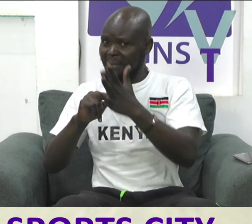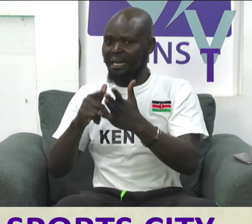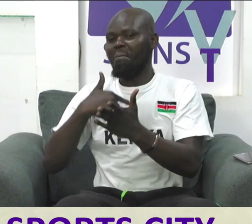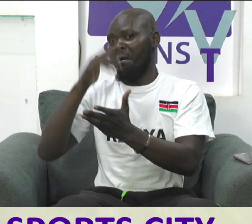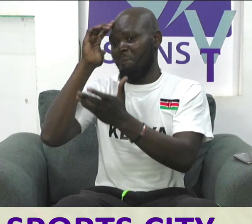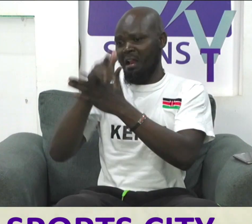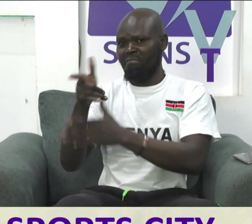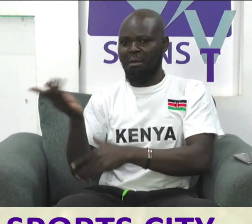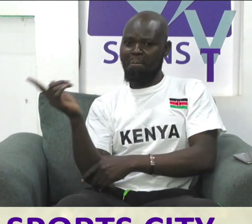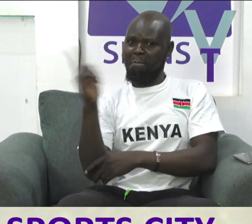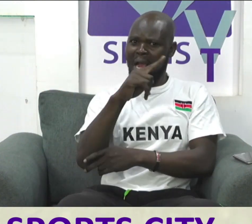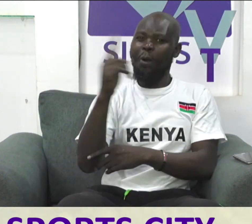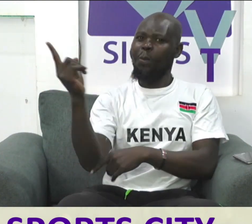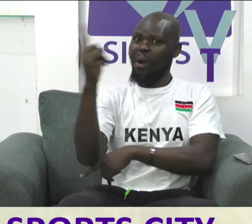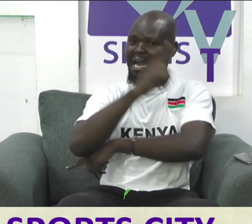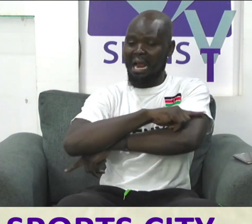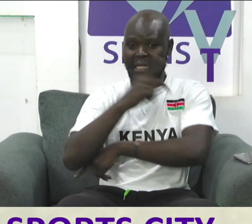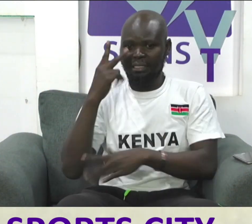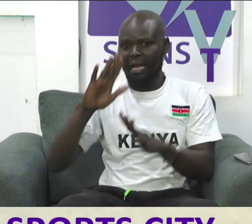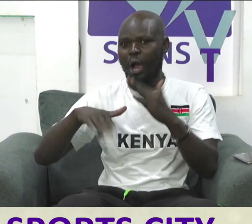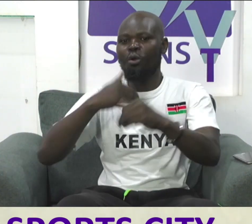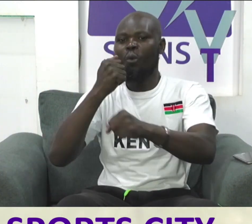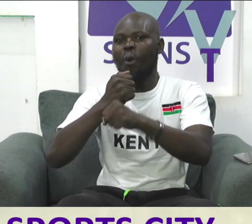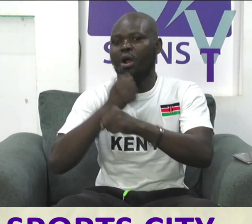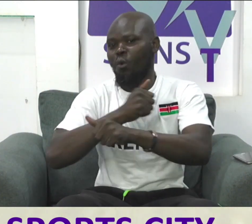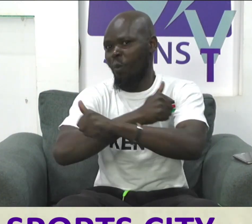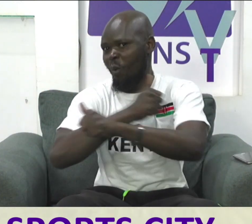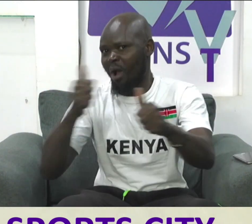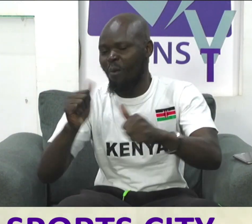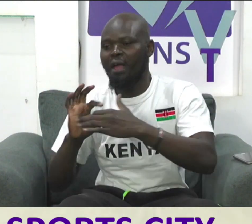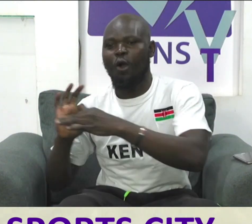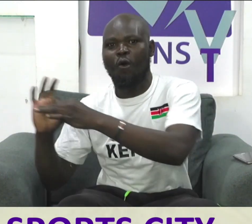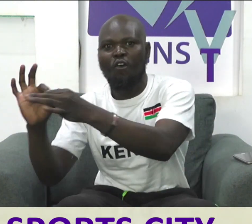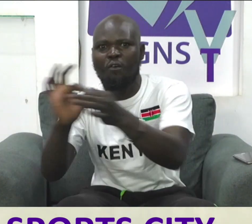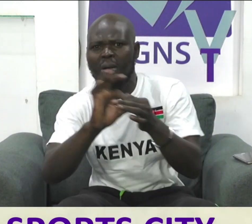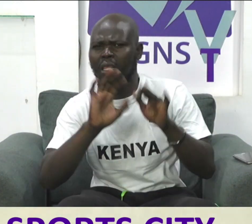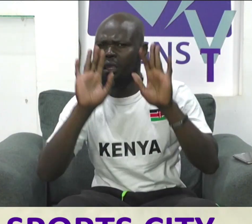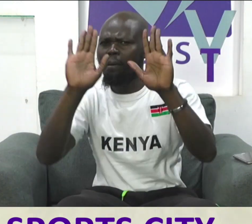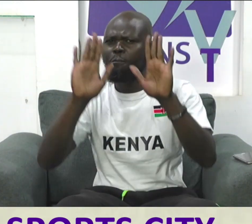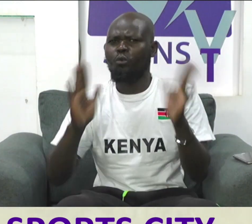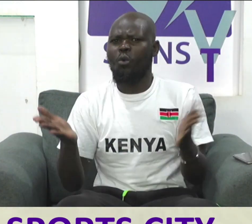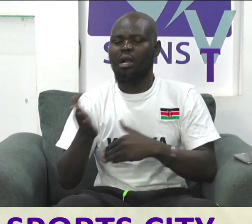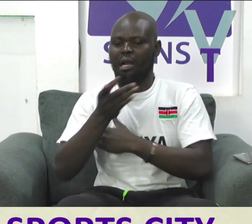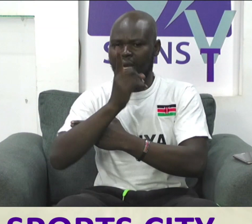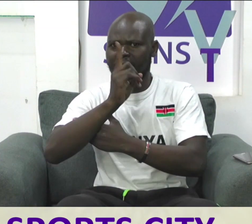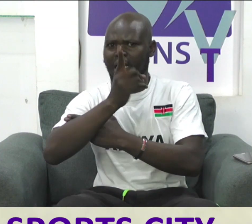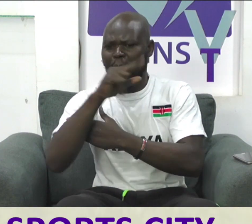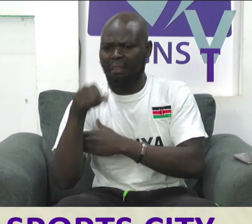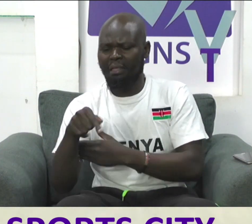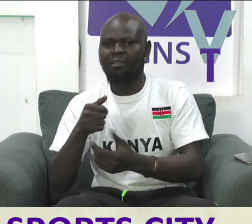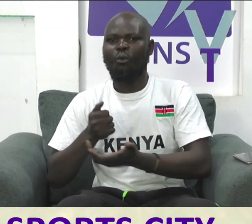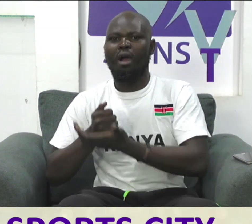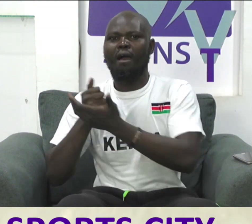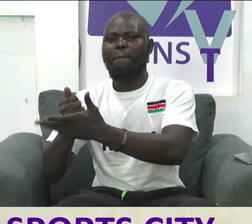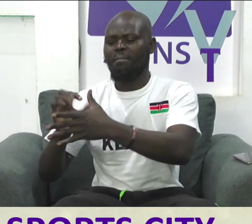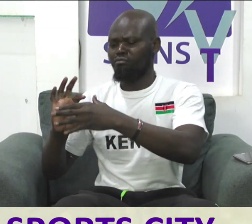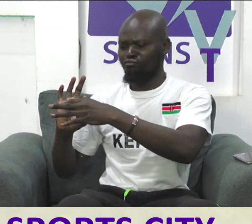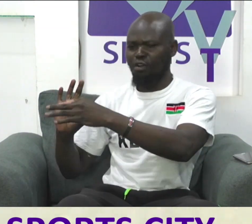of the players, because most games are in the hands of the players. But I hope that they're finally back, and they're really working so